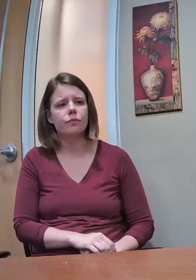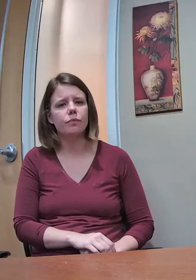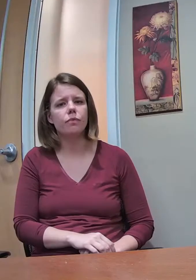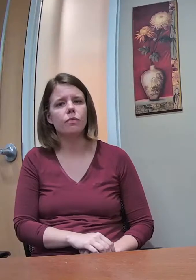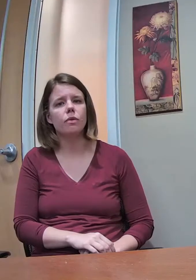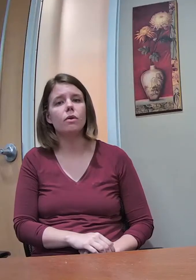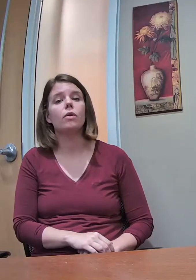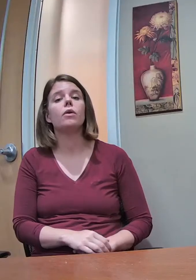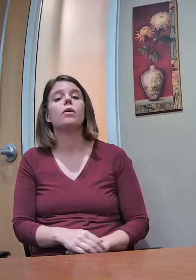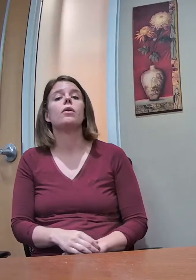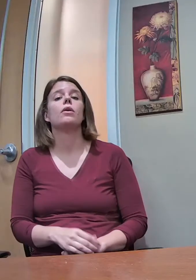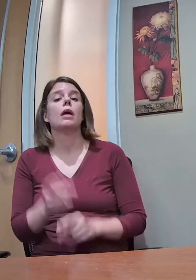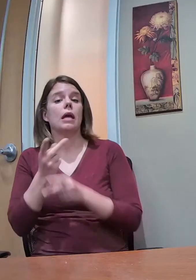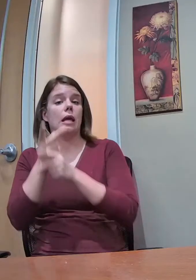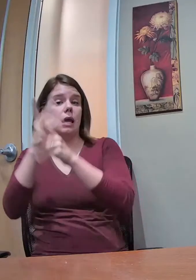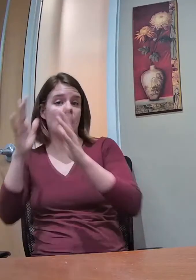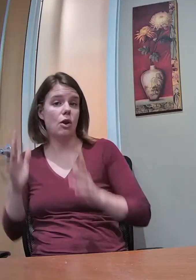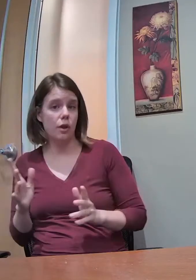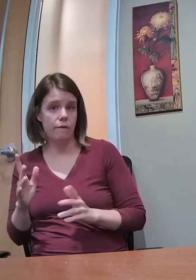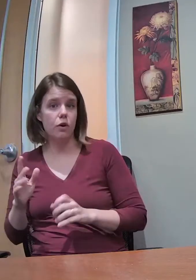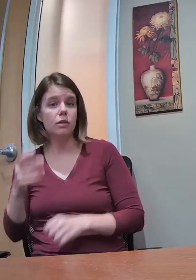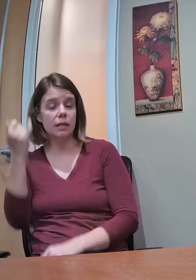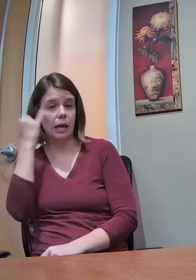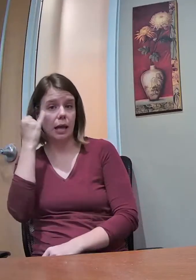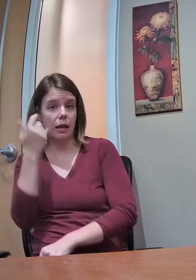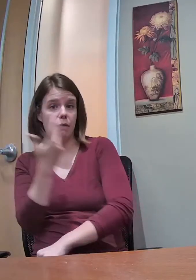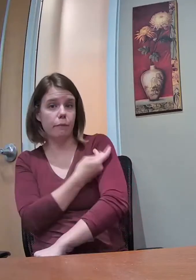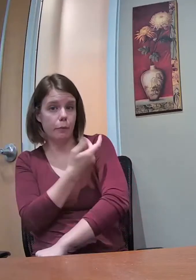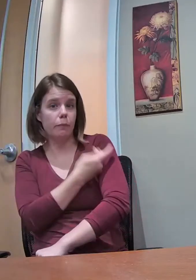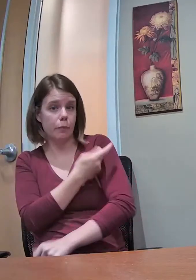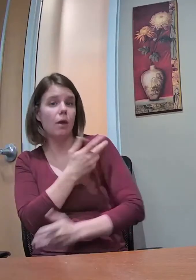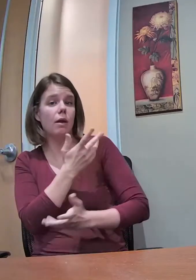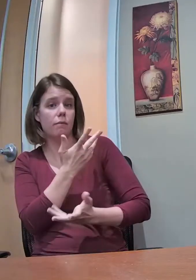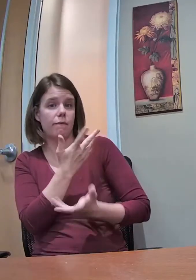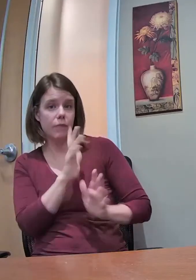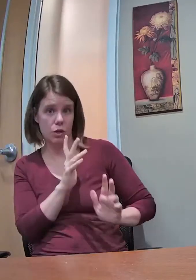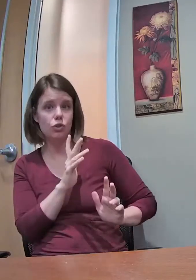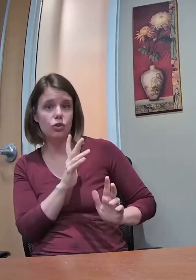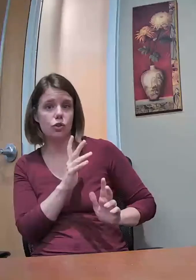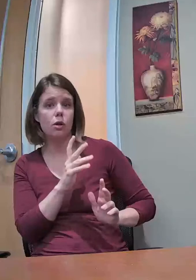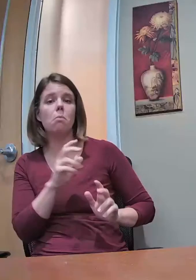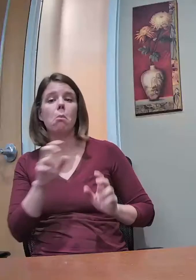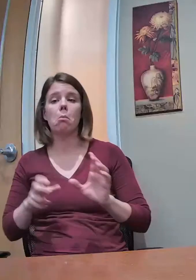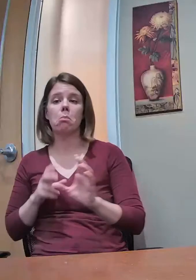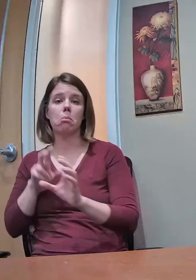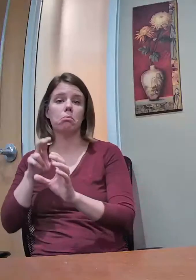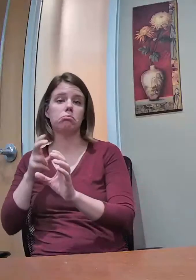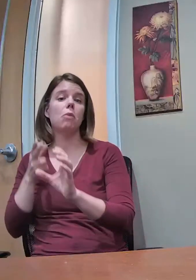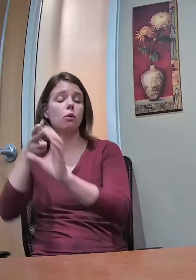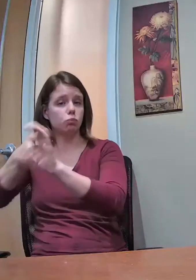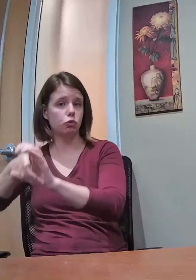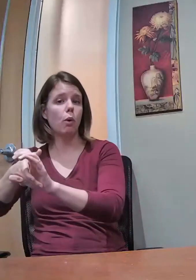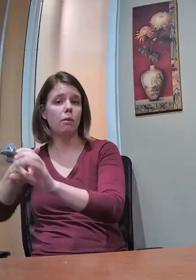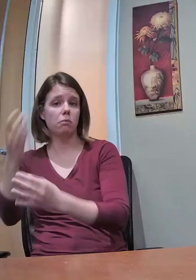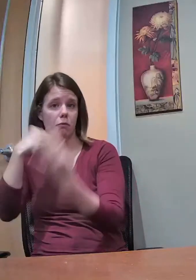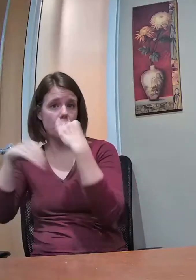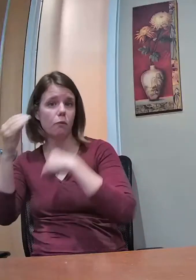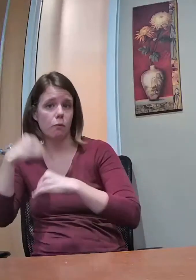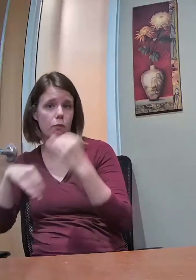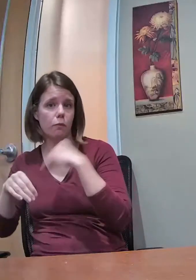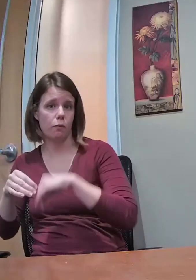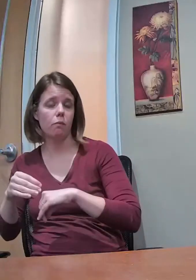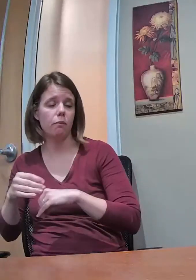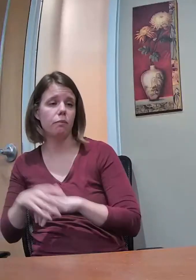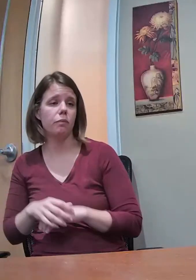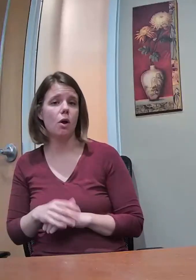immunized caregivers in the home who have passed screening may join in the communal dining and the indoor activities in the home, regardless